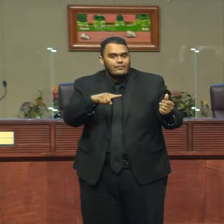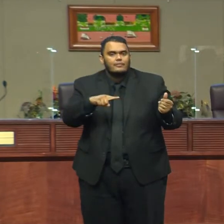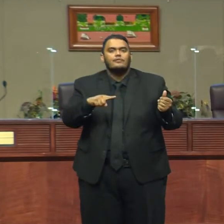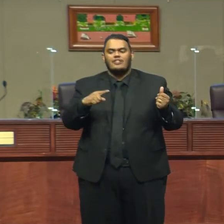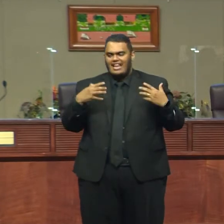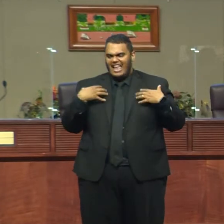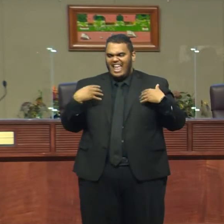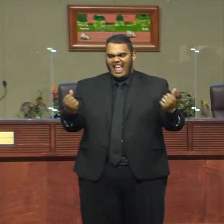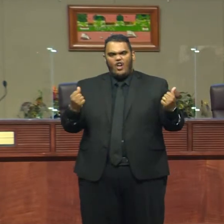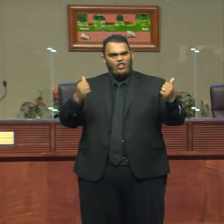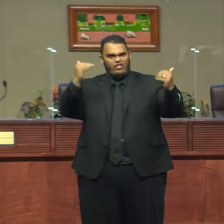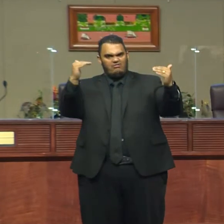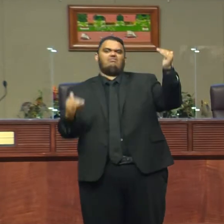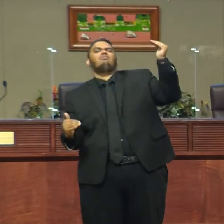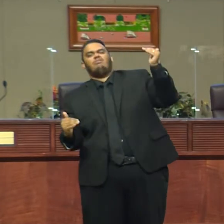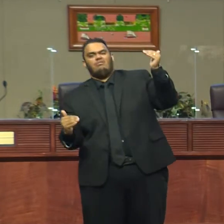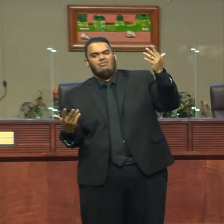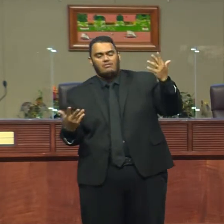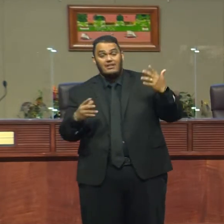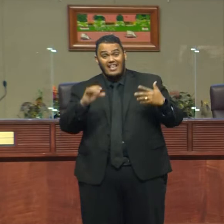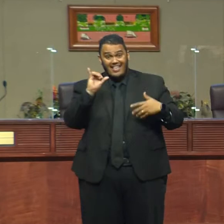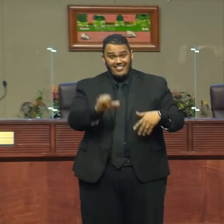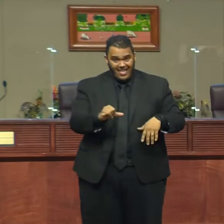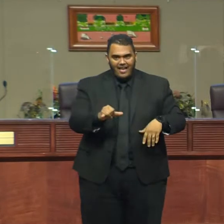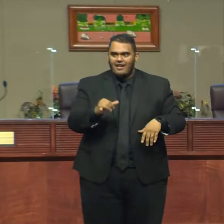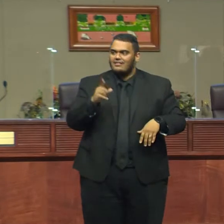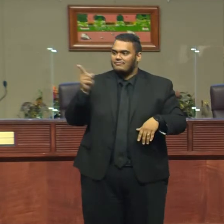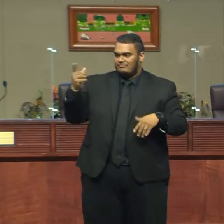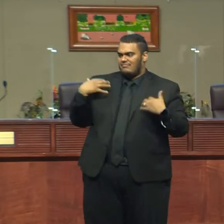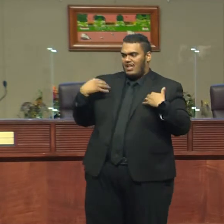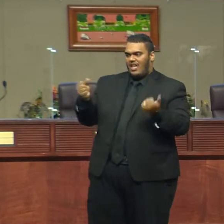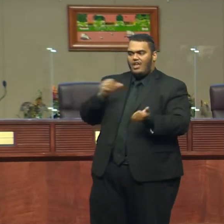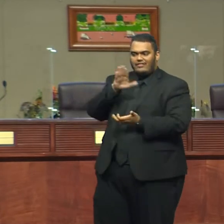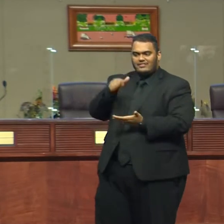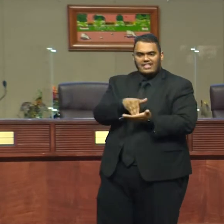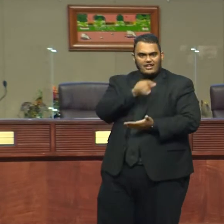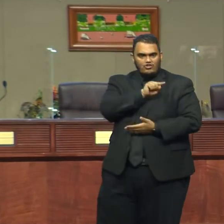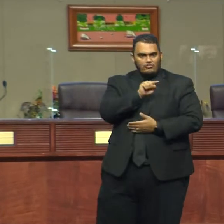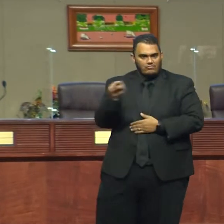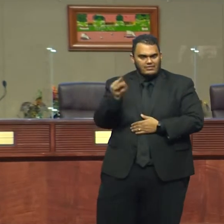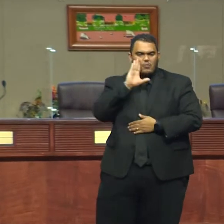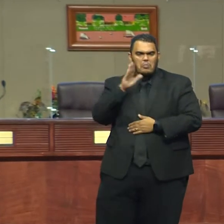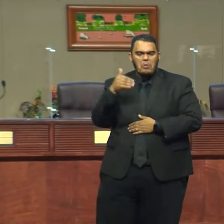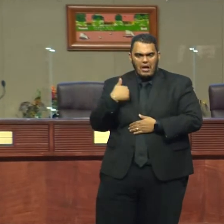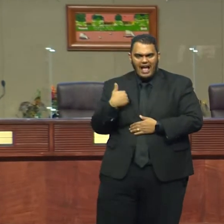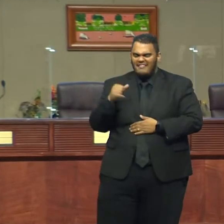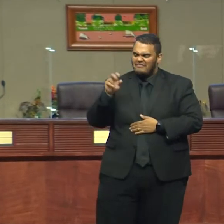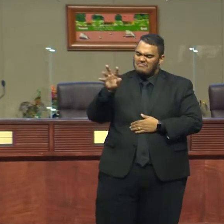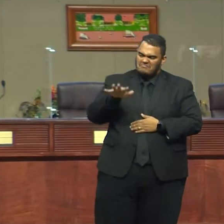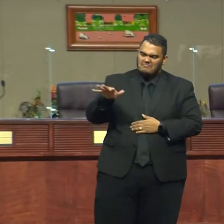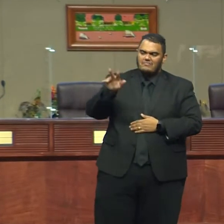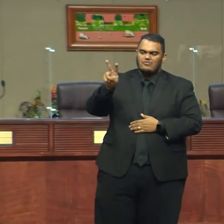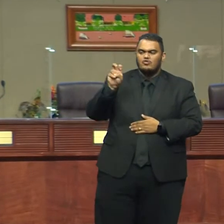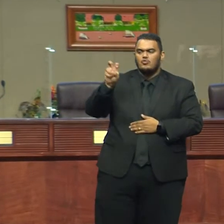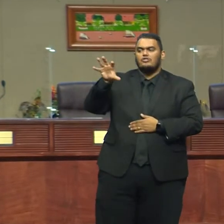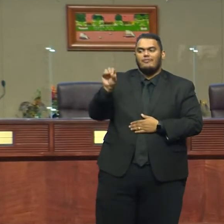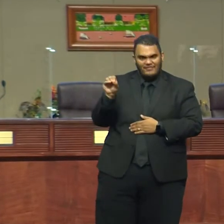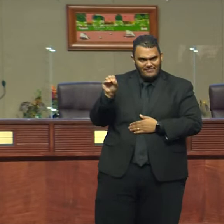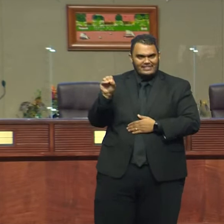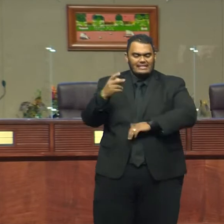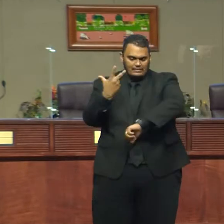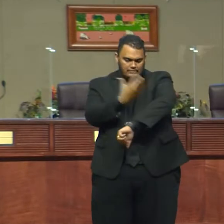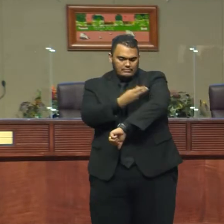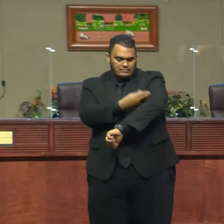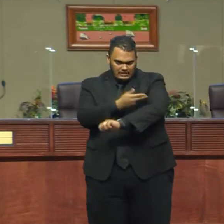Those health centers will likely have as many as 250 doses. And we should see